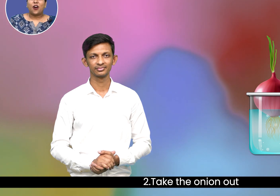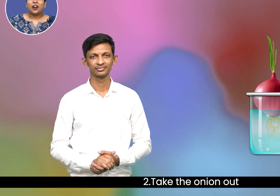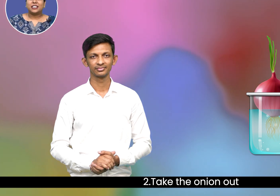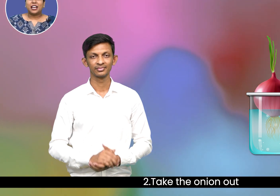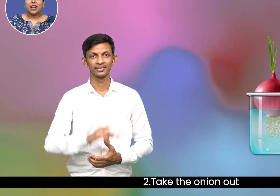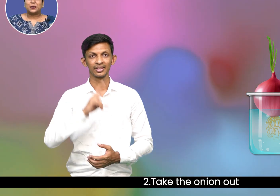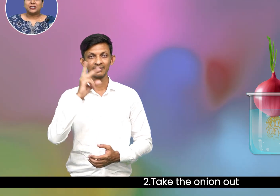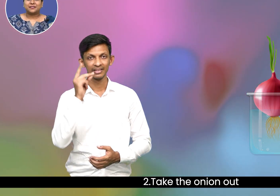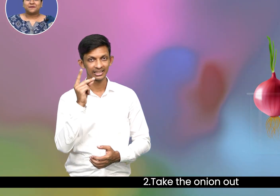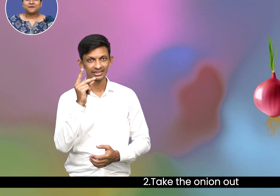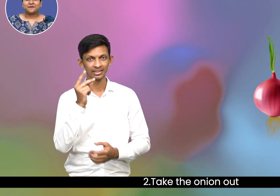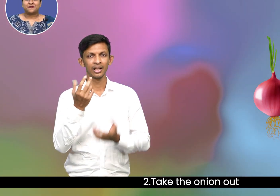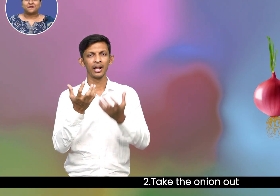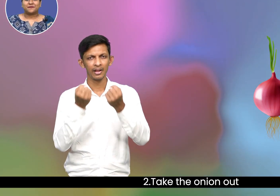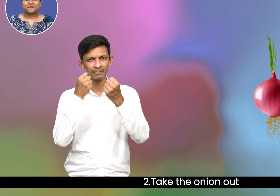Take the onion out